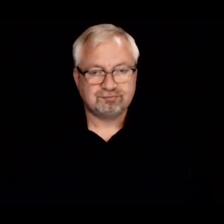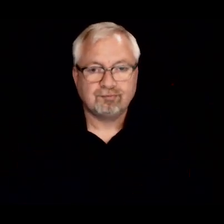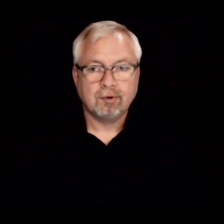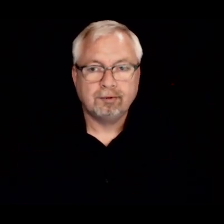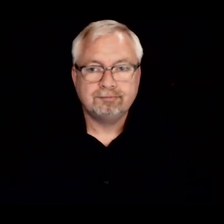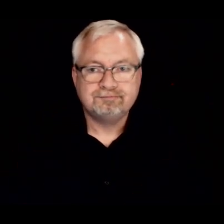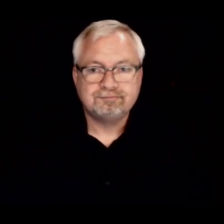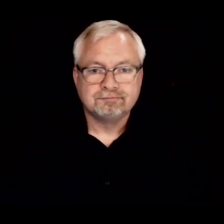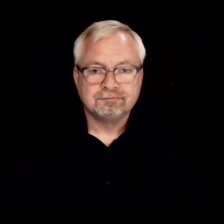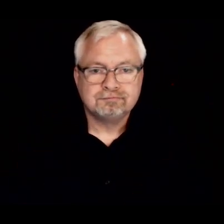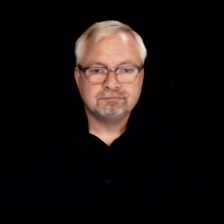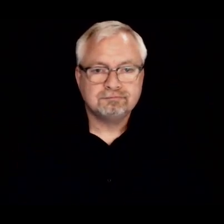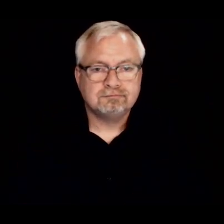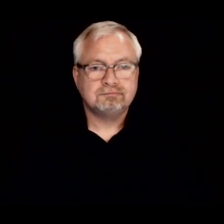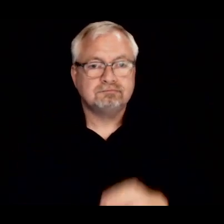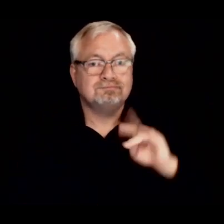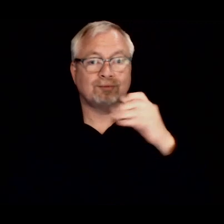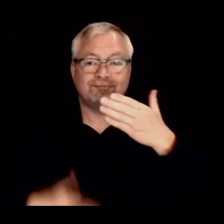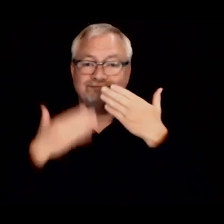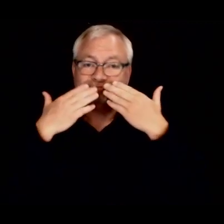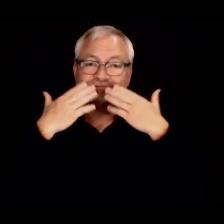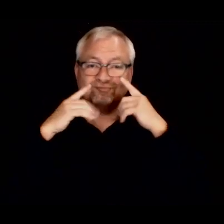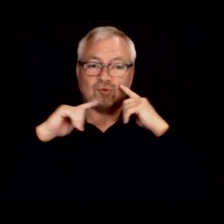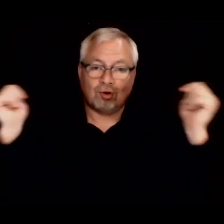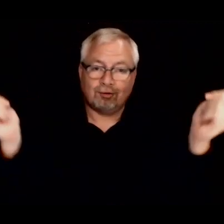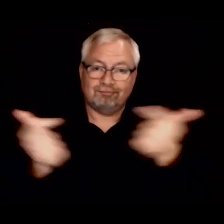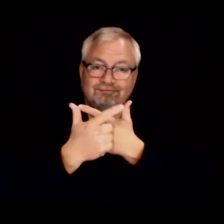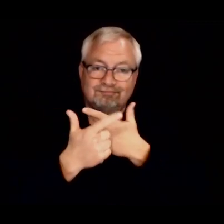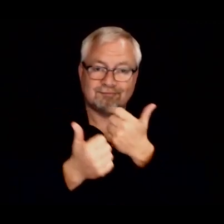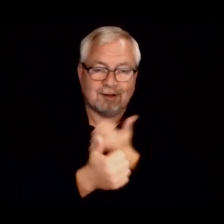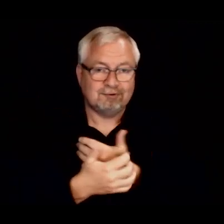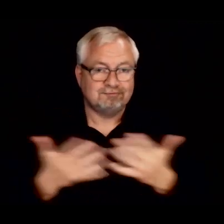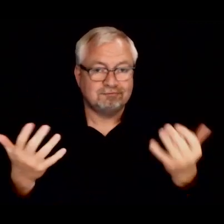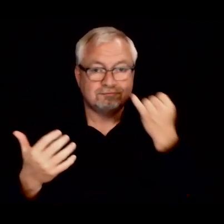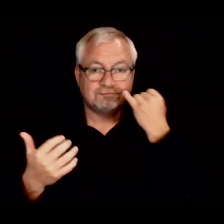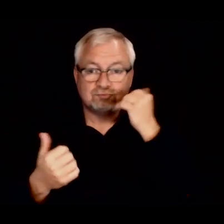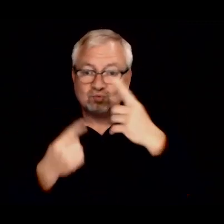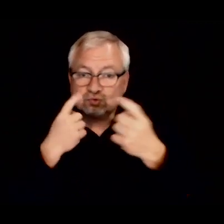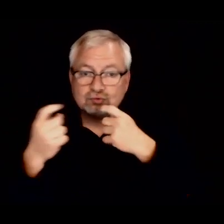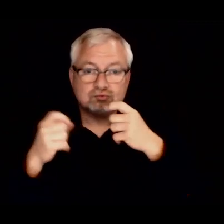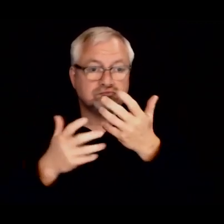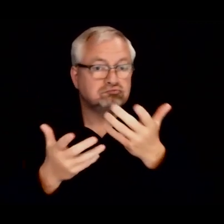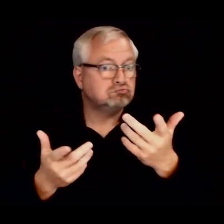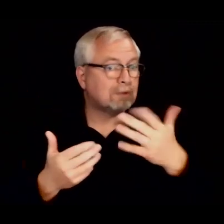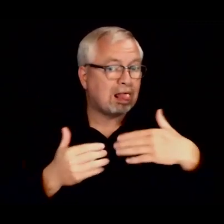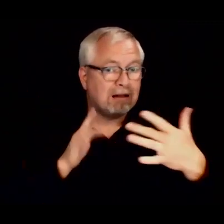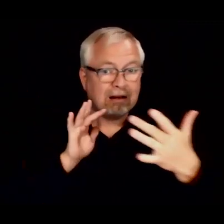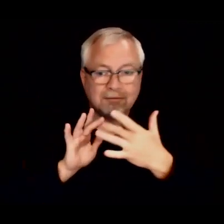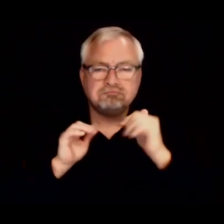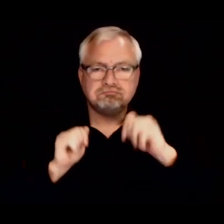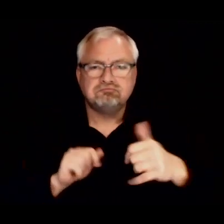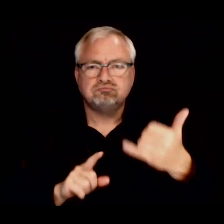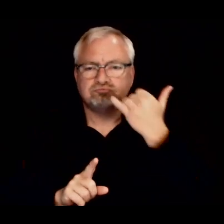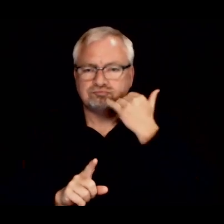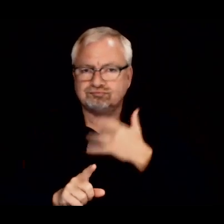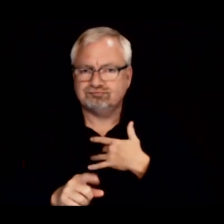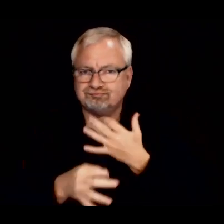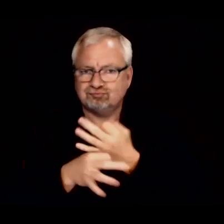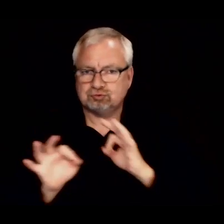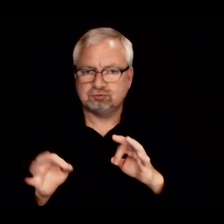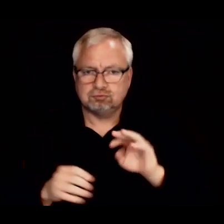All right, well, thank you, everybody, and to our speakers, thank you. If you had a question we were not able to get to during the call, please feel free to reach out to the MDH